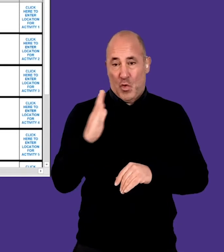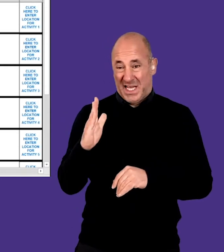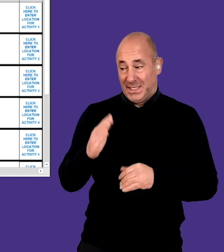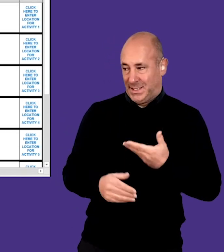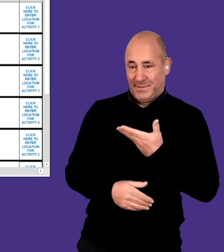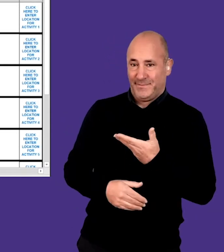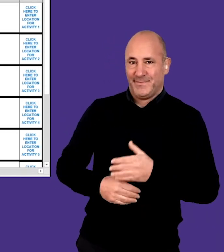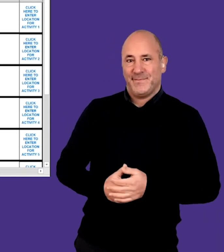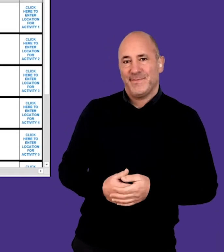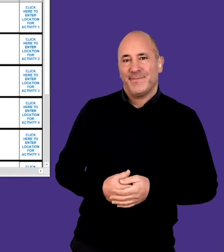of the template,